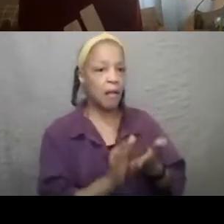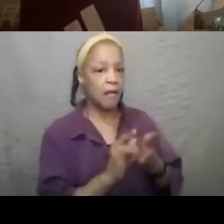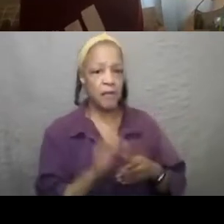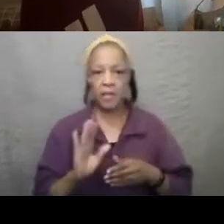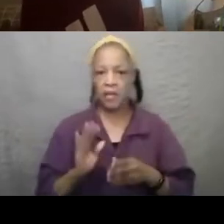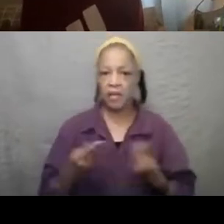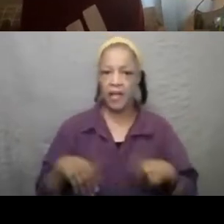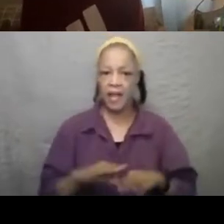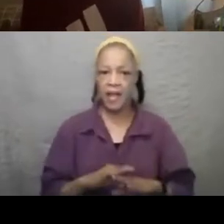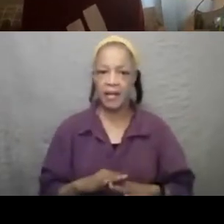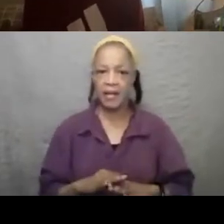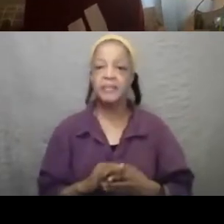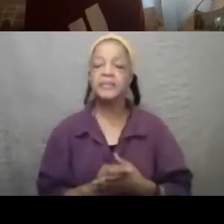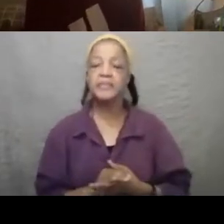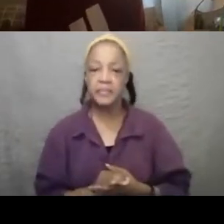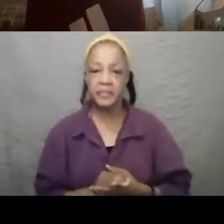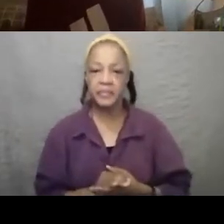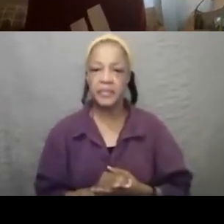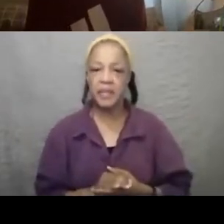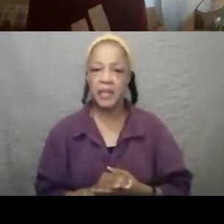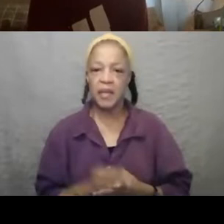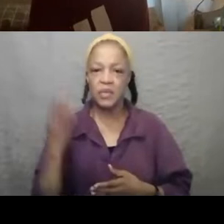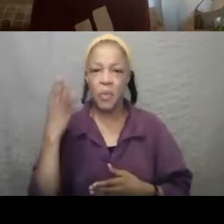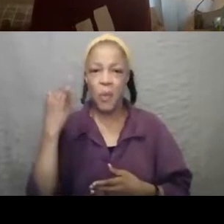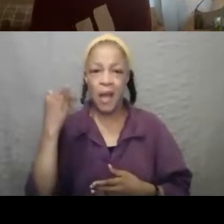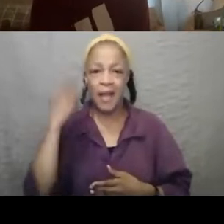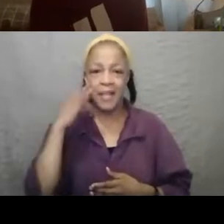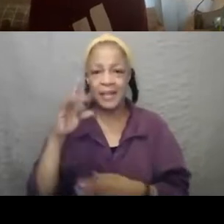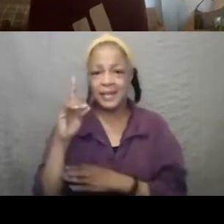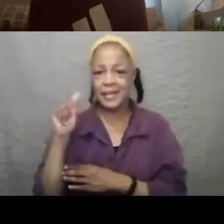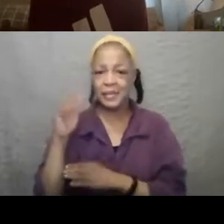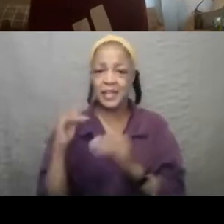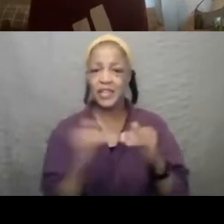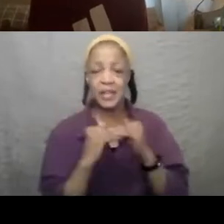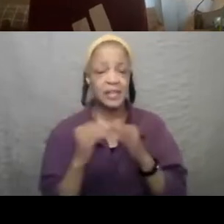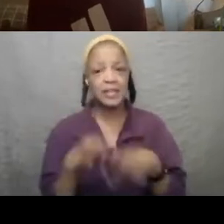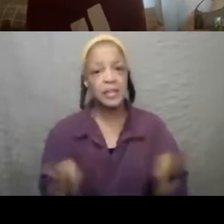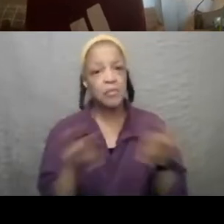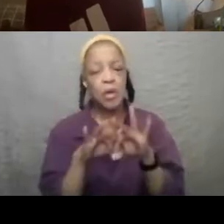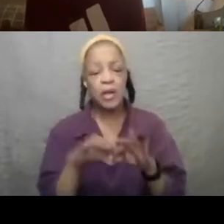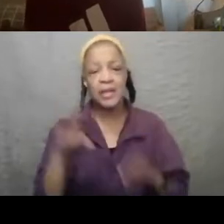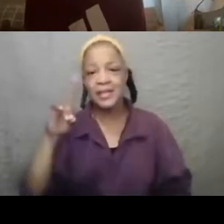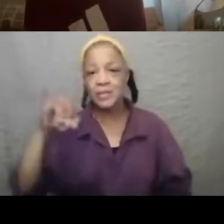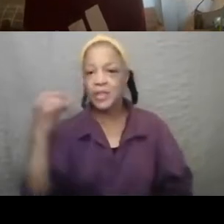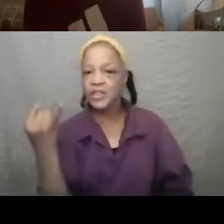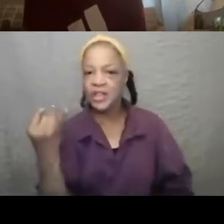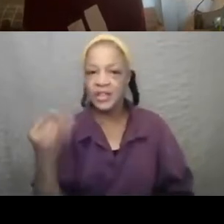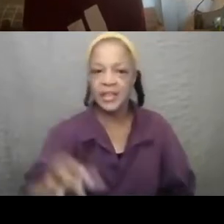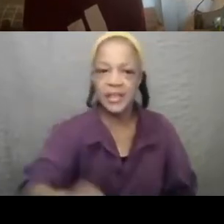So that is why I think disability justice is really important, because it forces us to